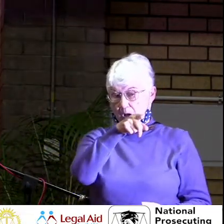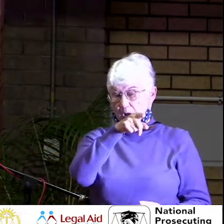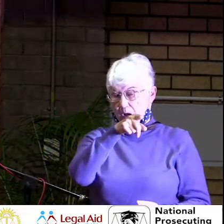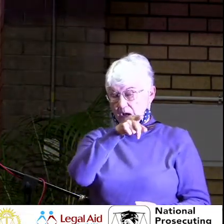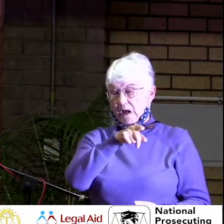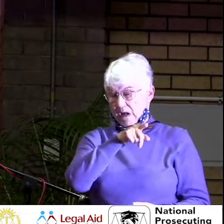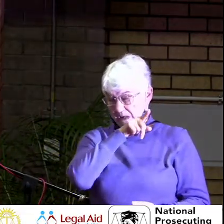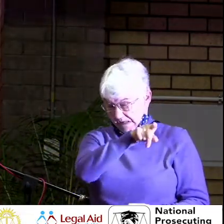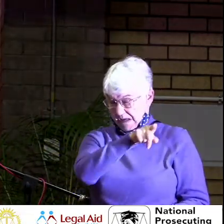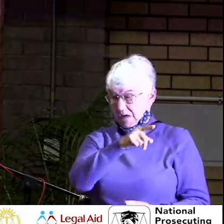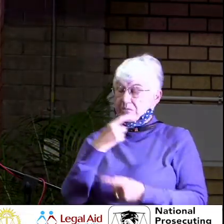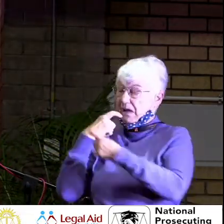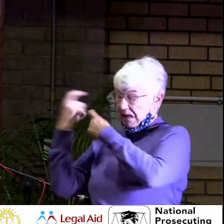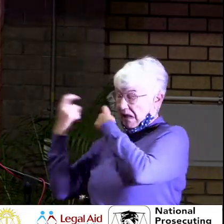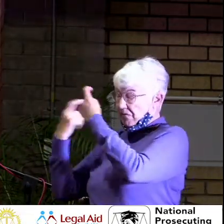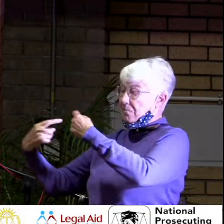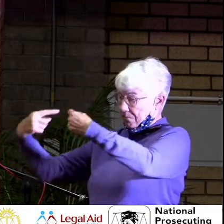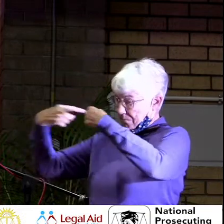child.